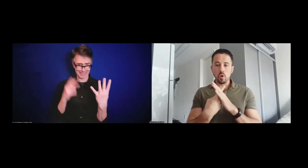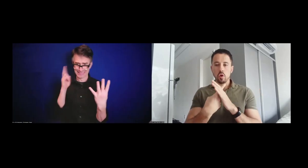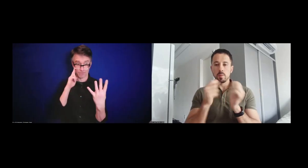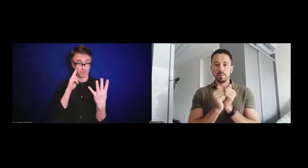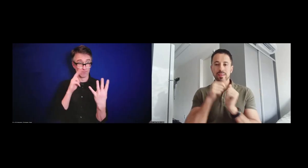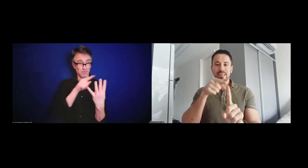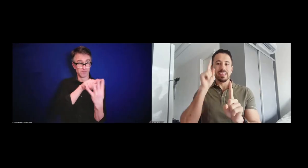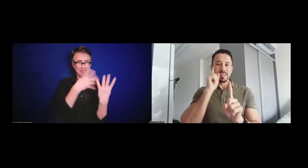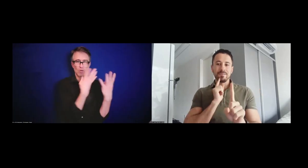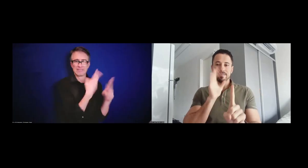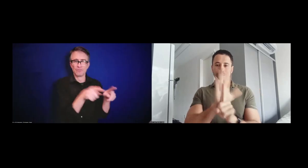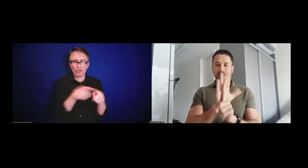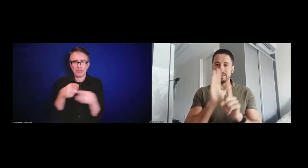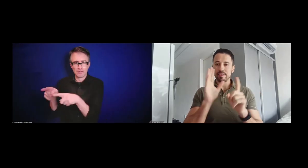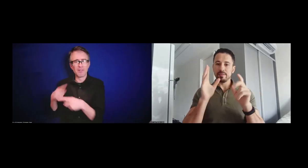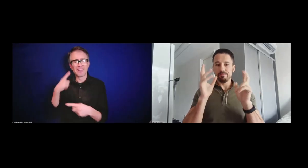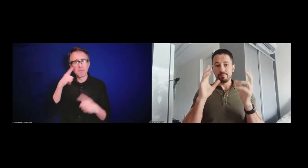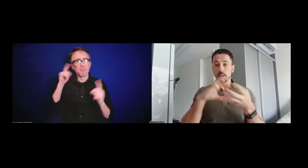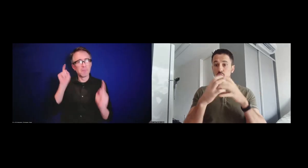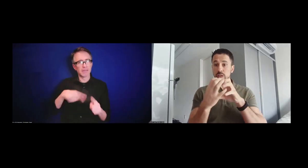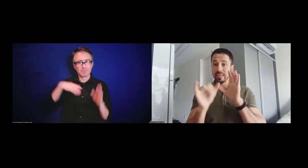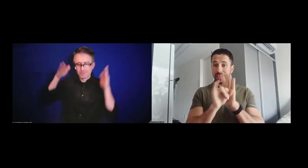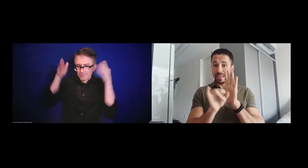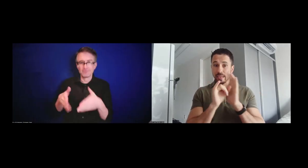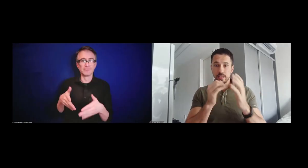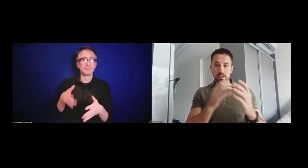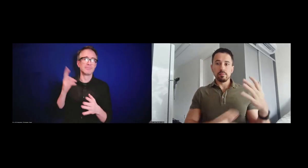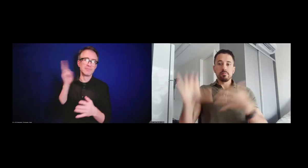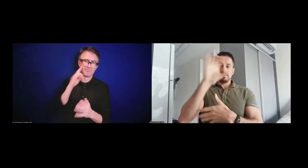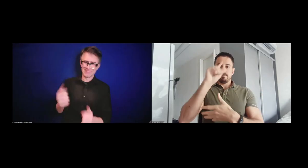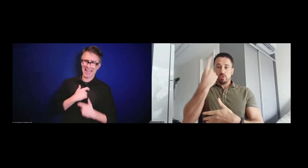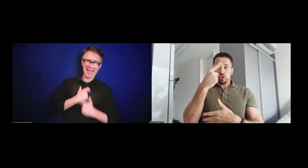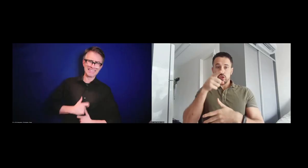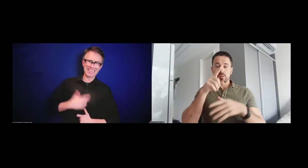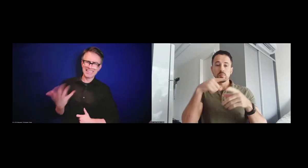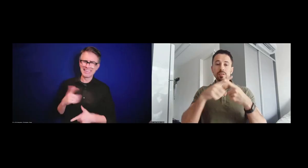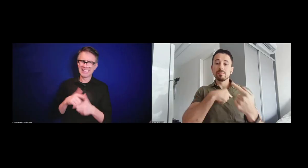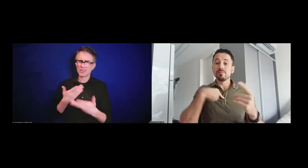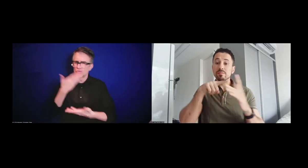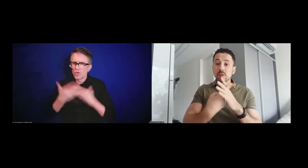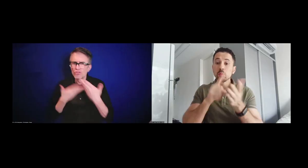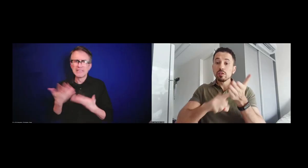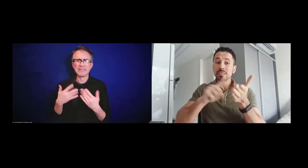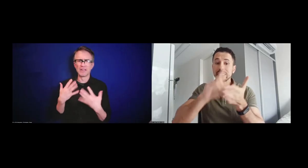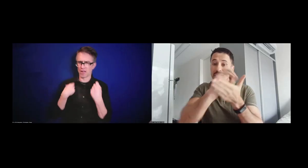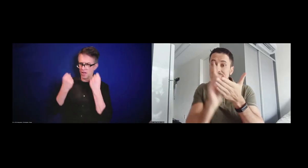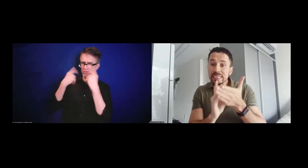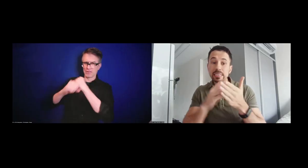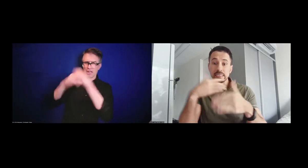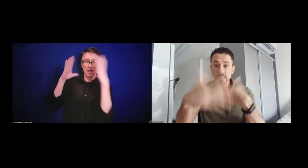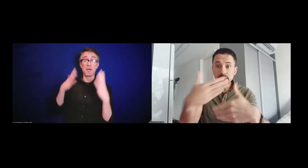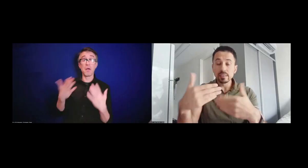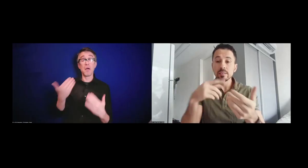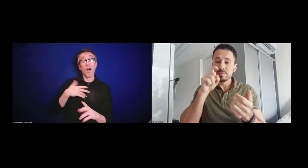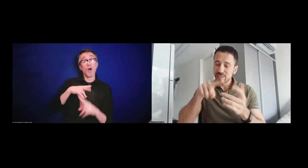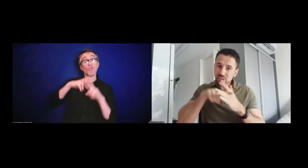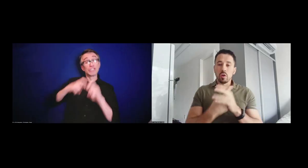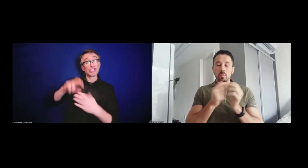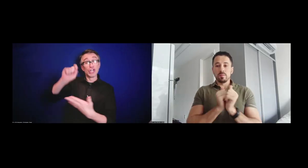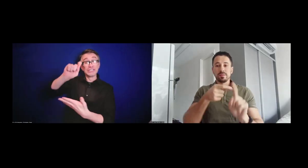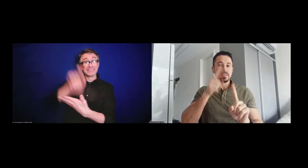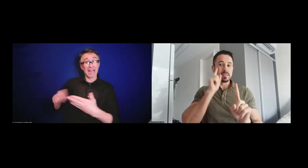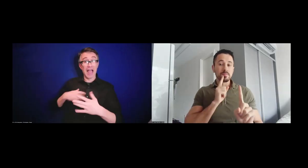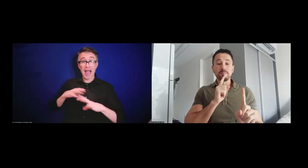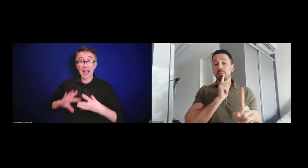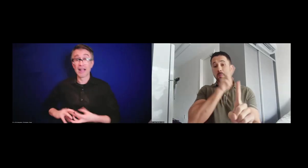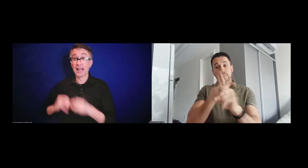baseline, I should say. So essentially, we started with deaf identities first. We started trying to figure out